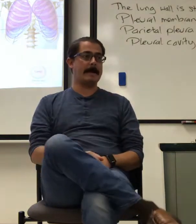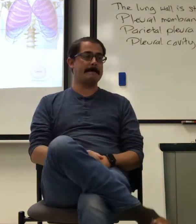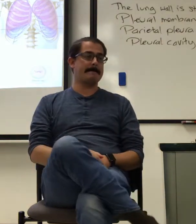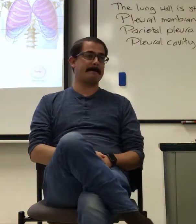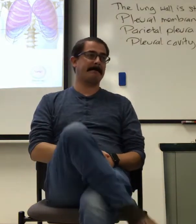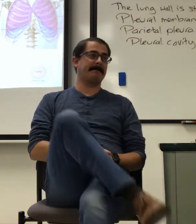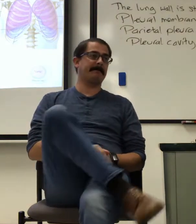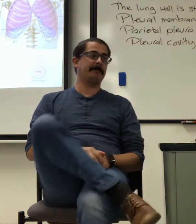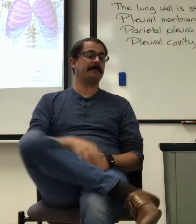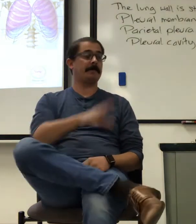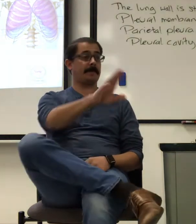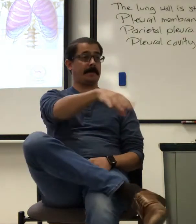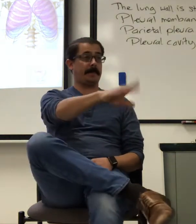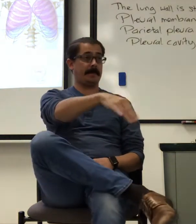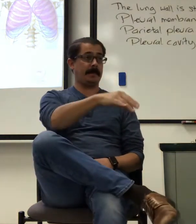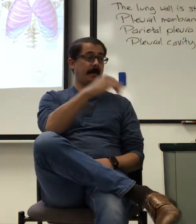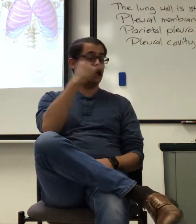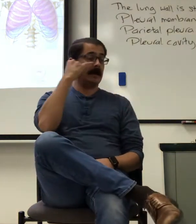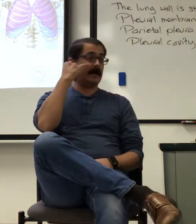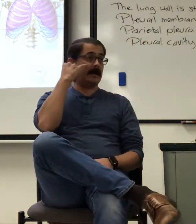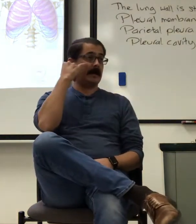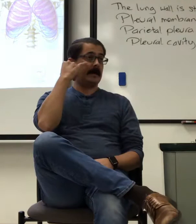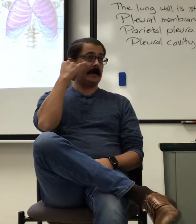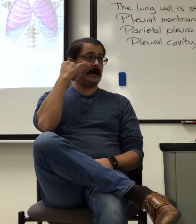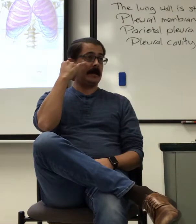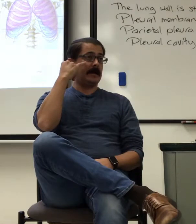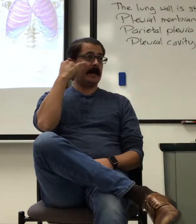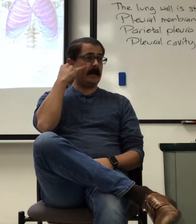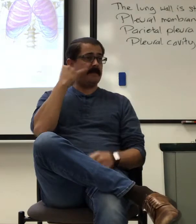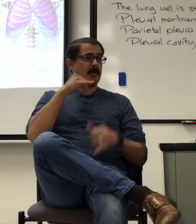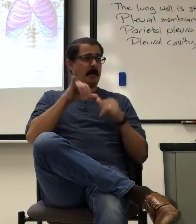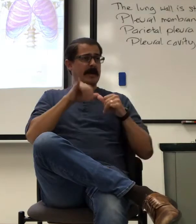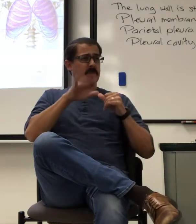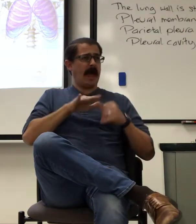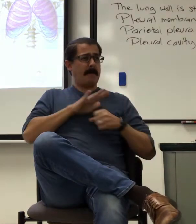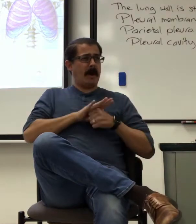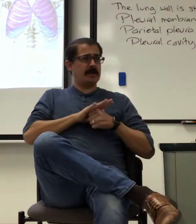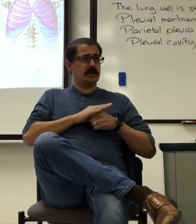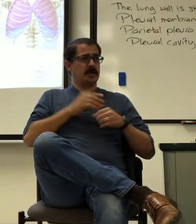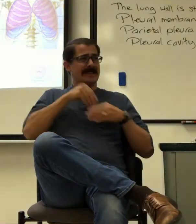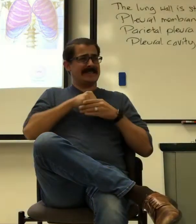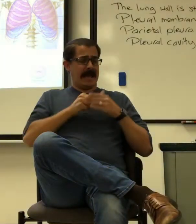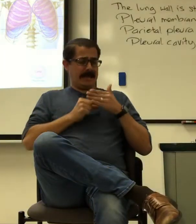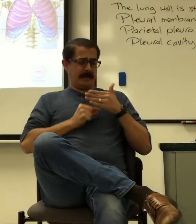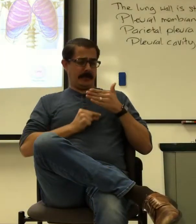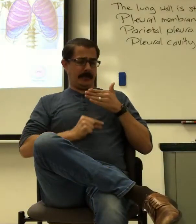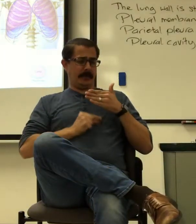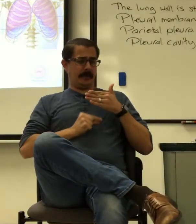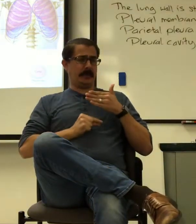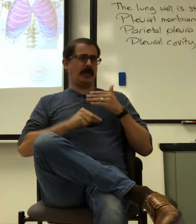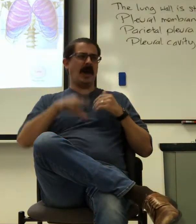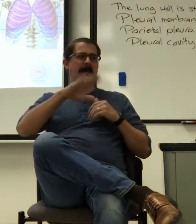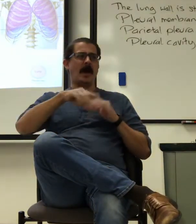and if you were to measure the pressure inside that tiny slit, it's about